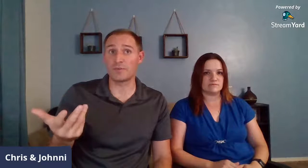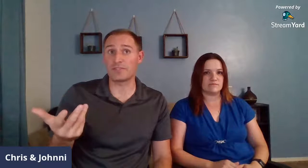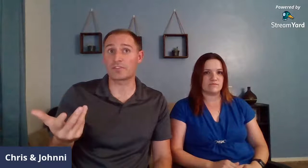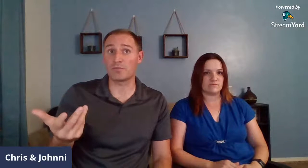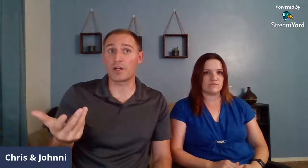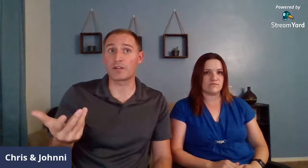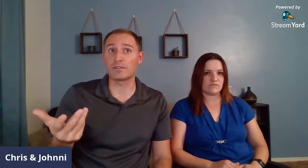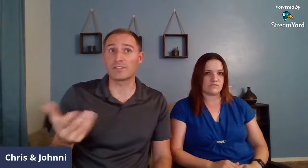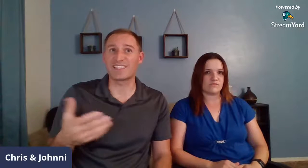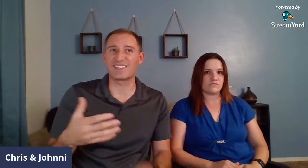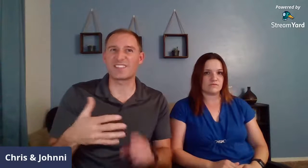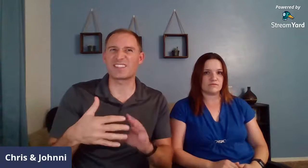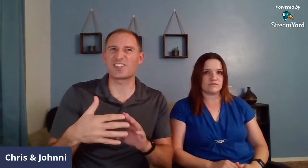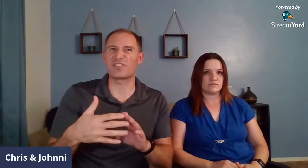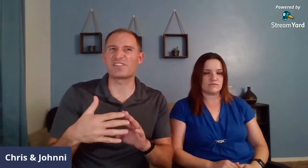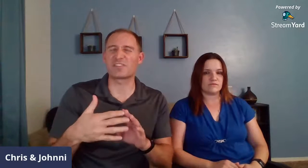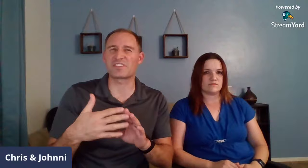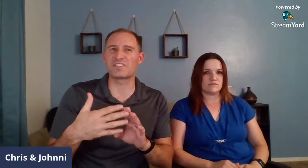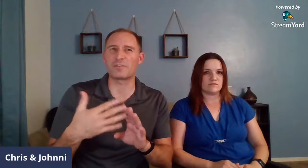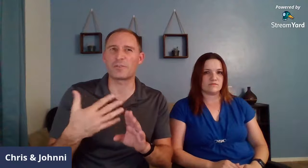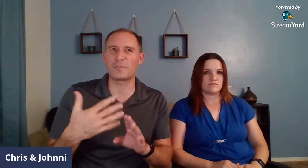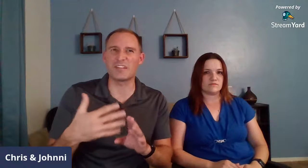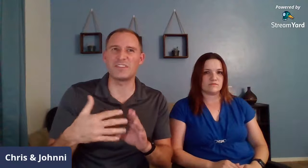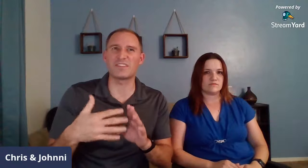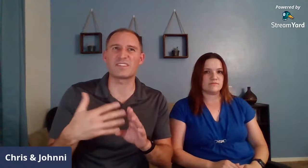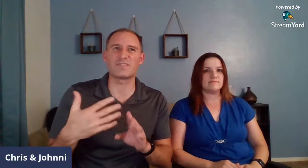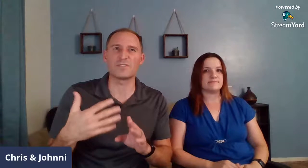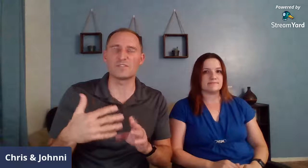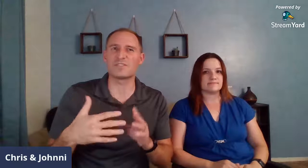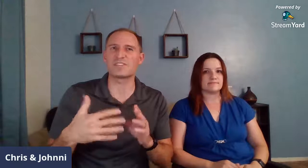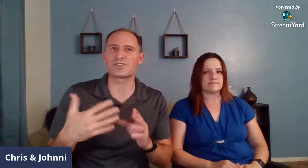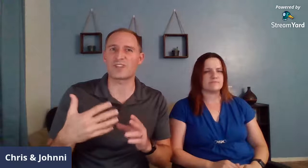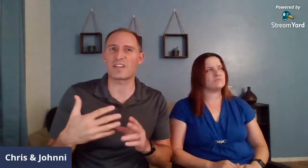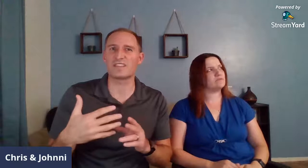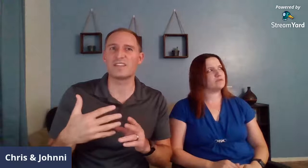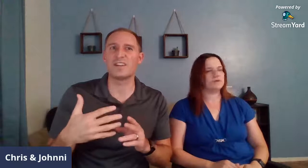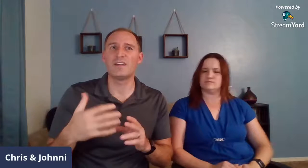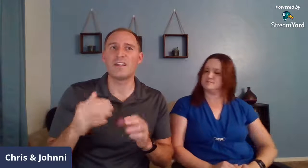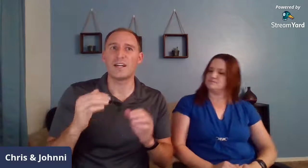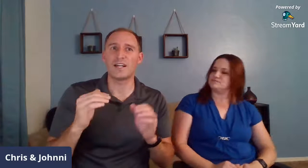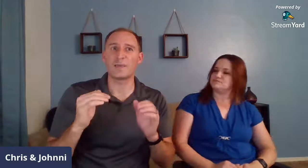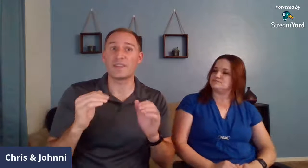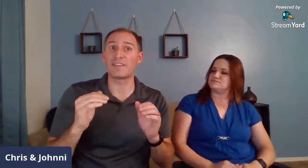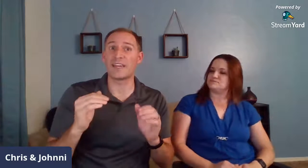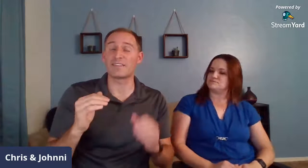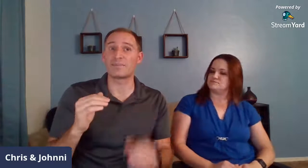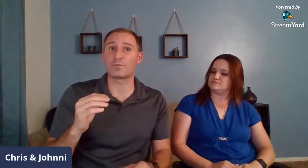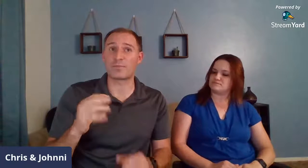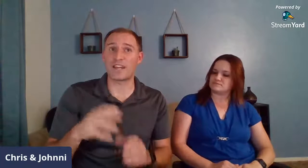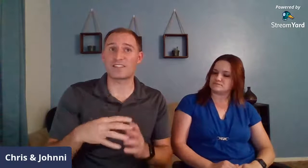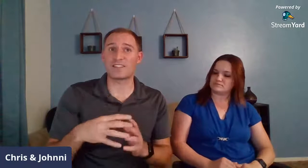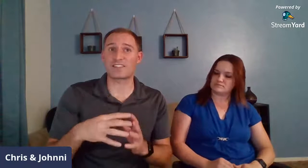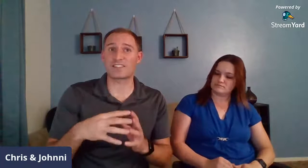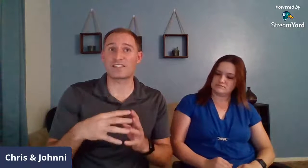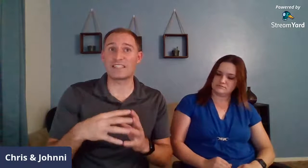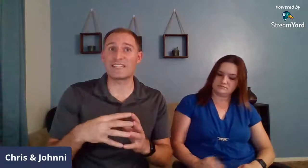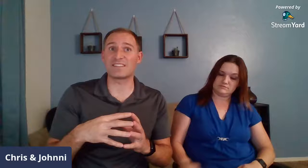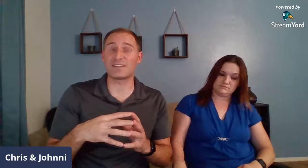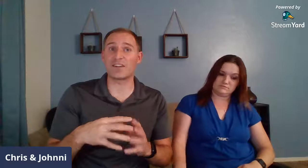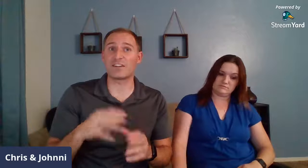be for tomorrow, and you'll see the resources for meals and foods and drinks. And then that practice session link is there. You